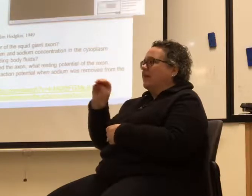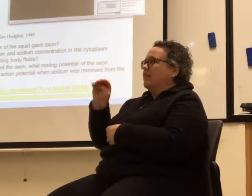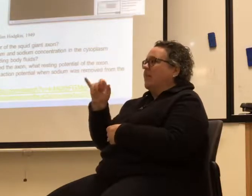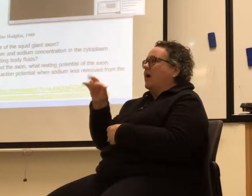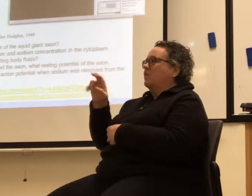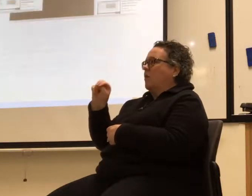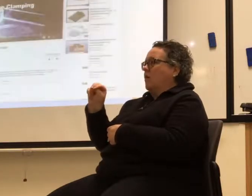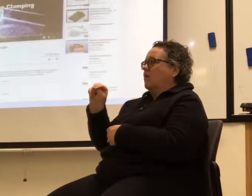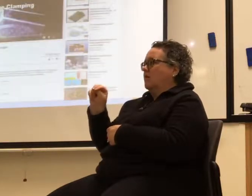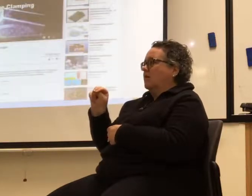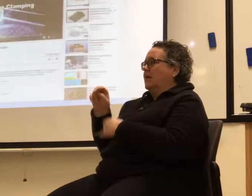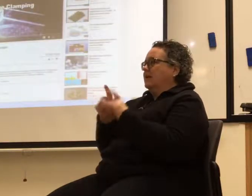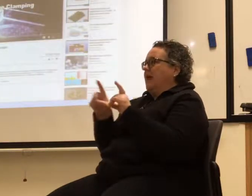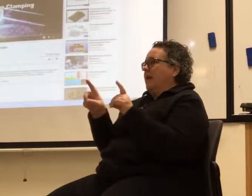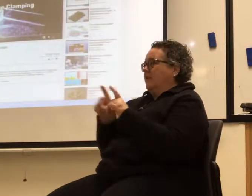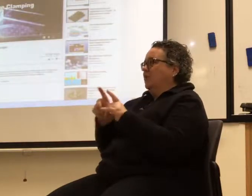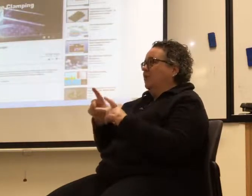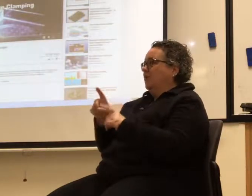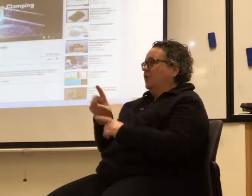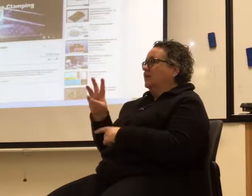other one.